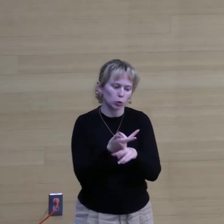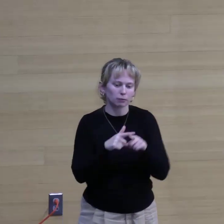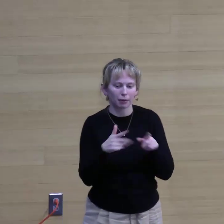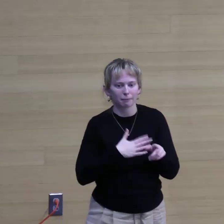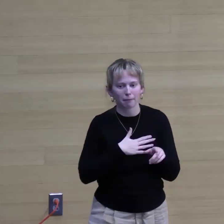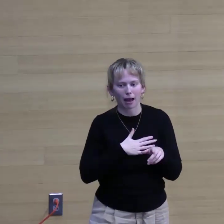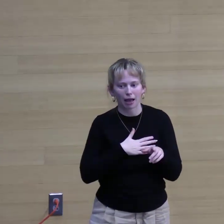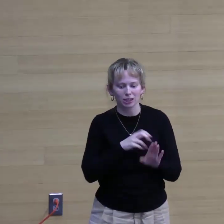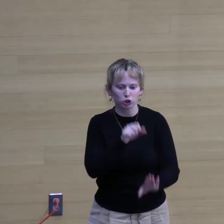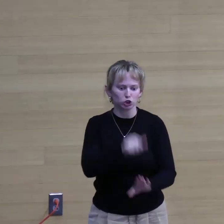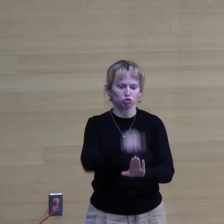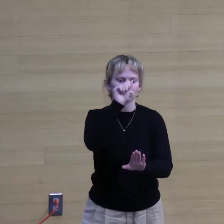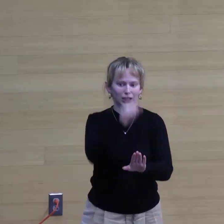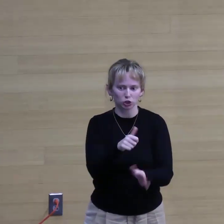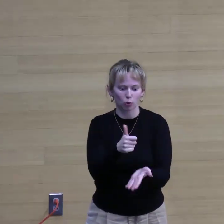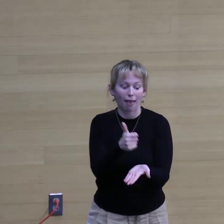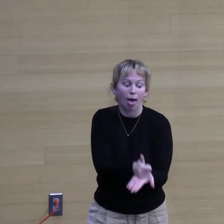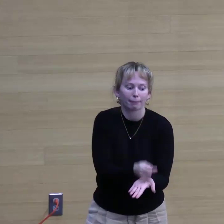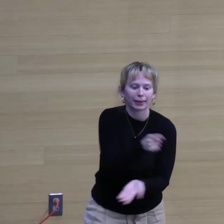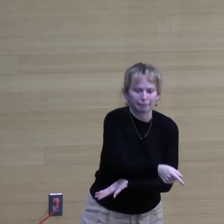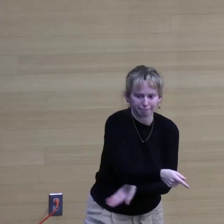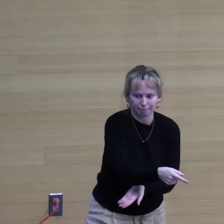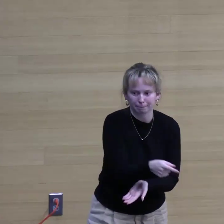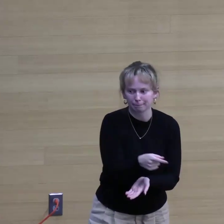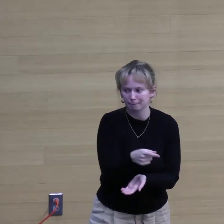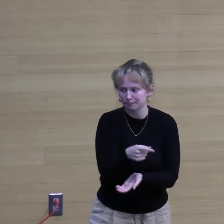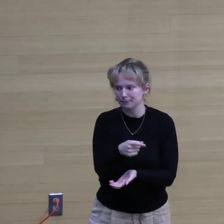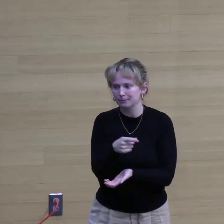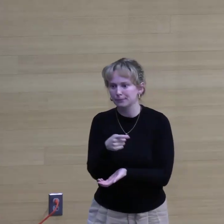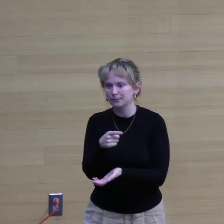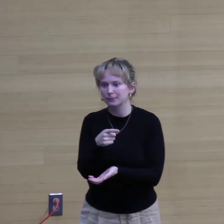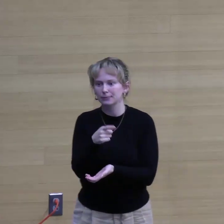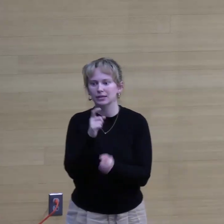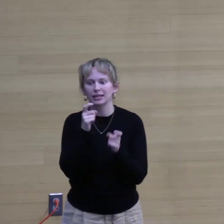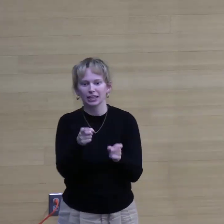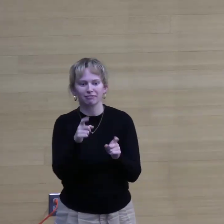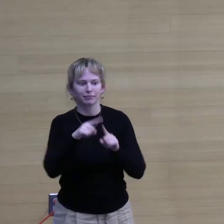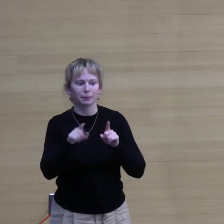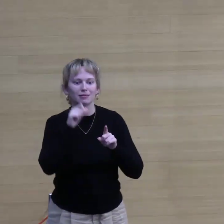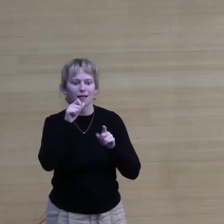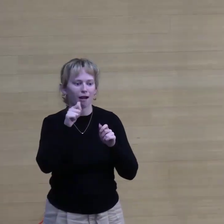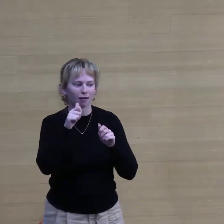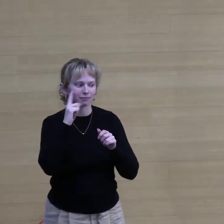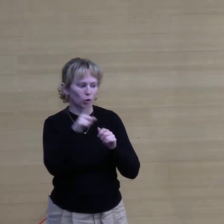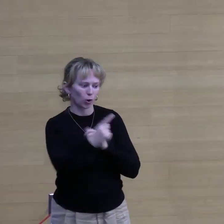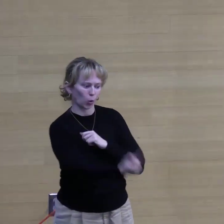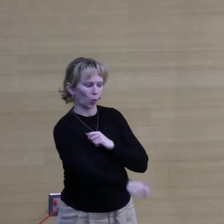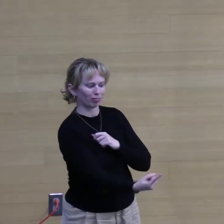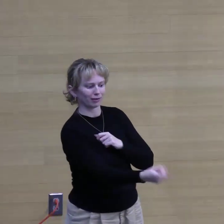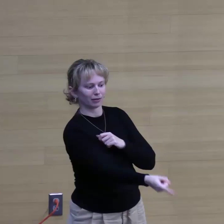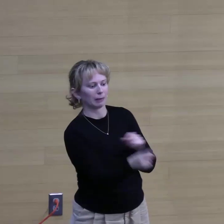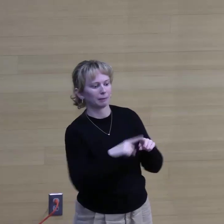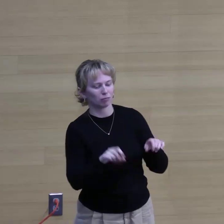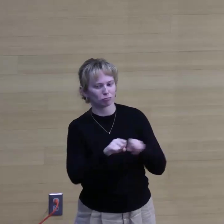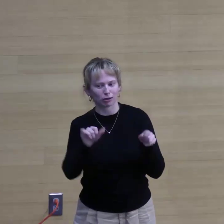my trick to help him. So that is the gap. It's not me, it's for every parent. We need to break the